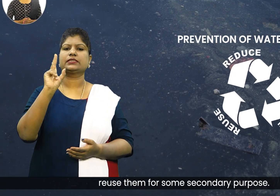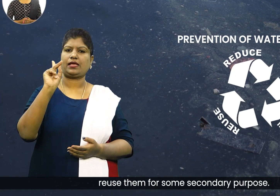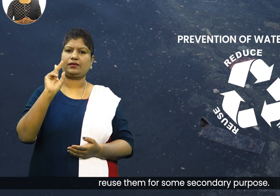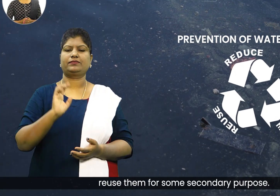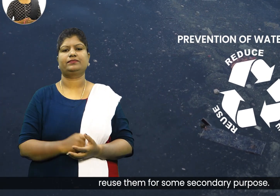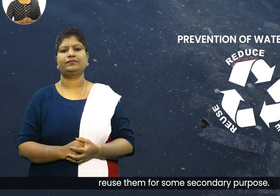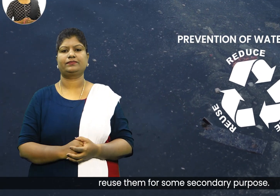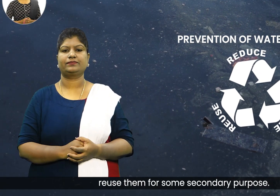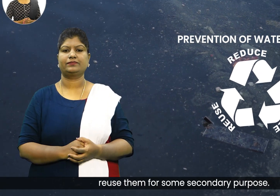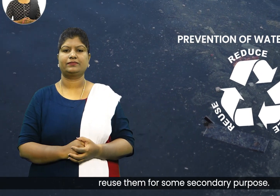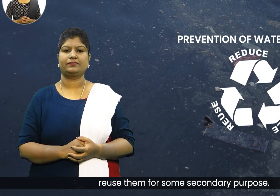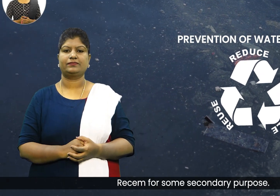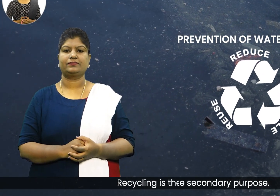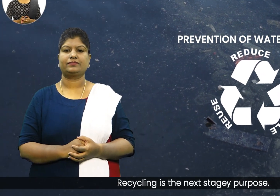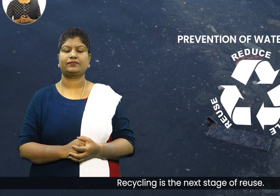purpose.